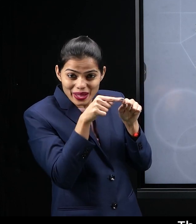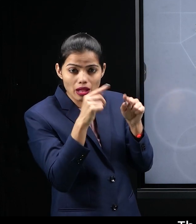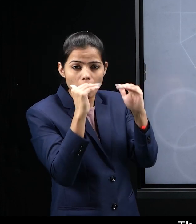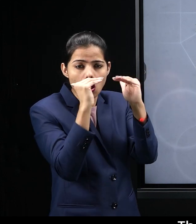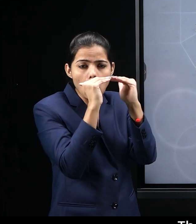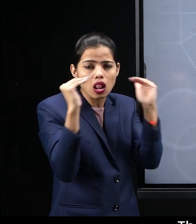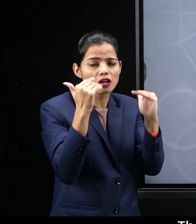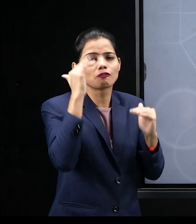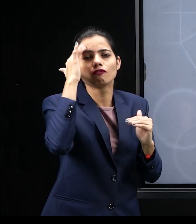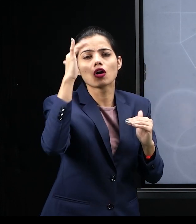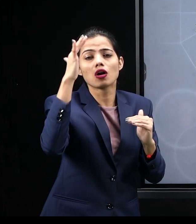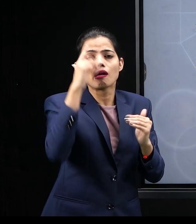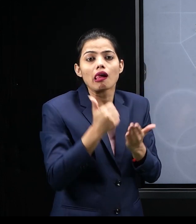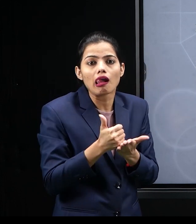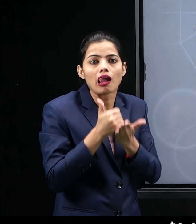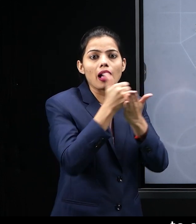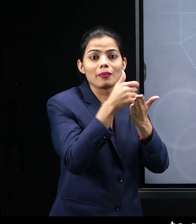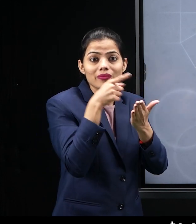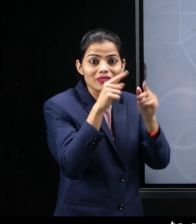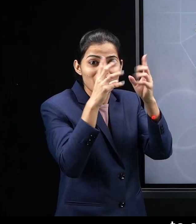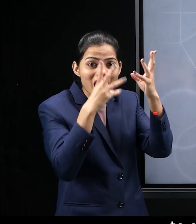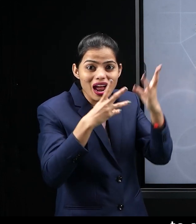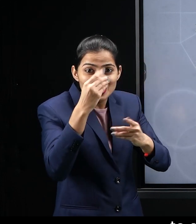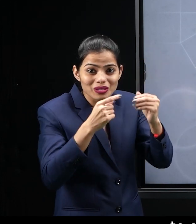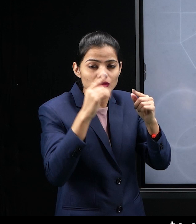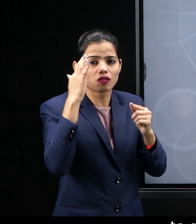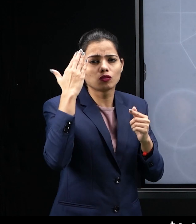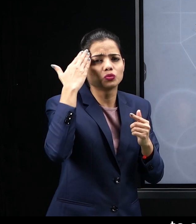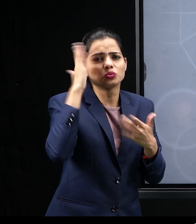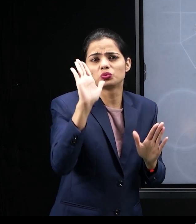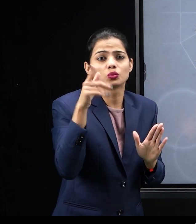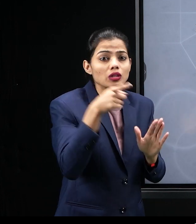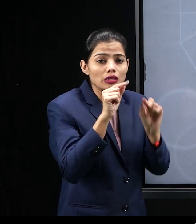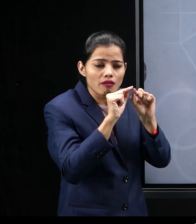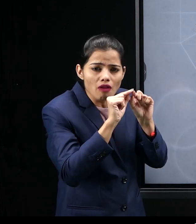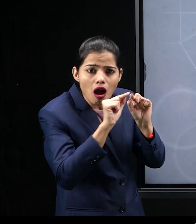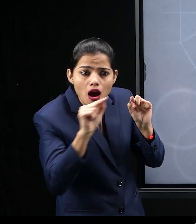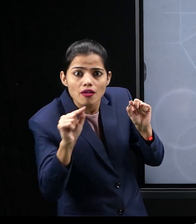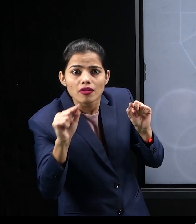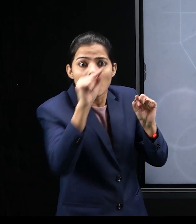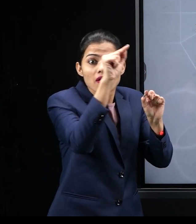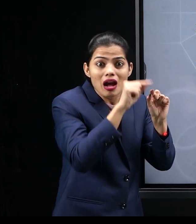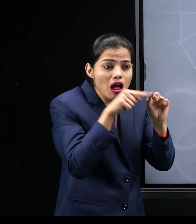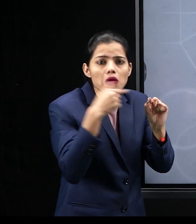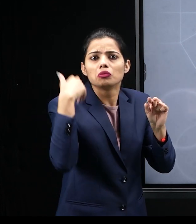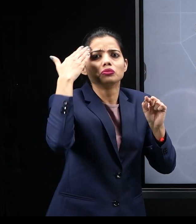inequality theorem helps them to calculate the unknown length and have a rough estimate of various